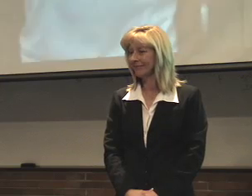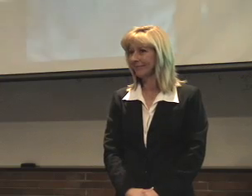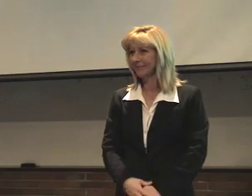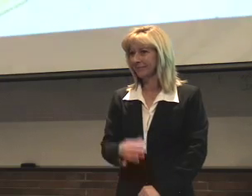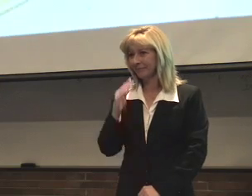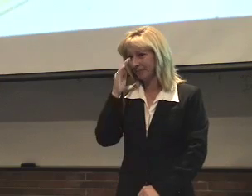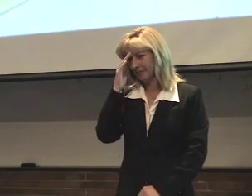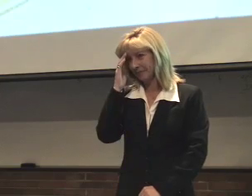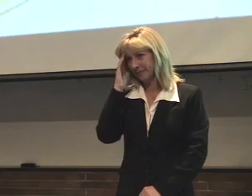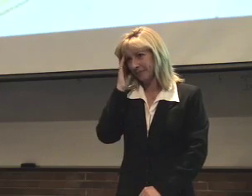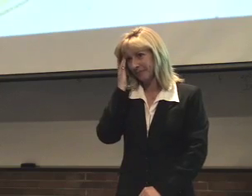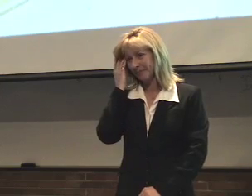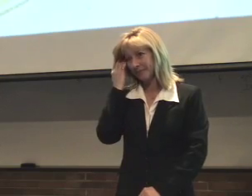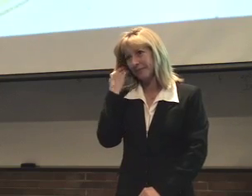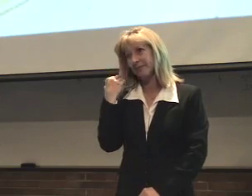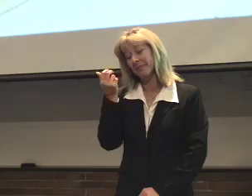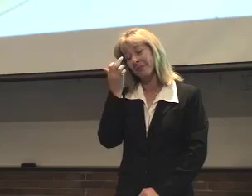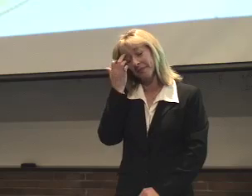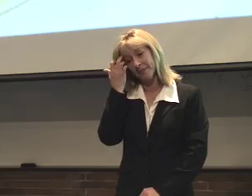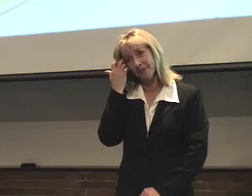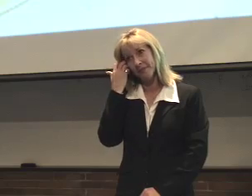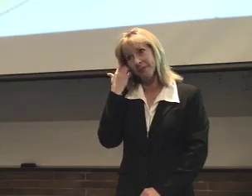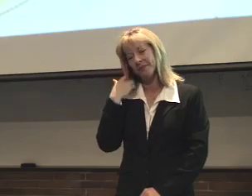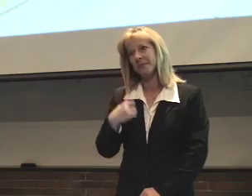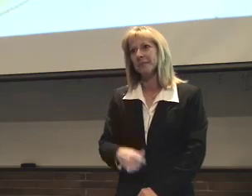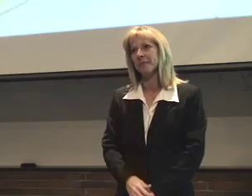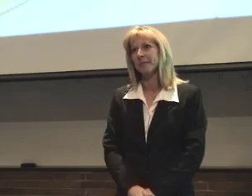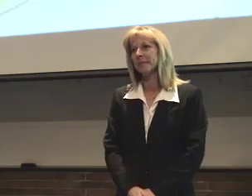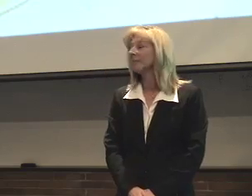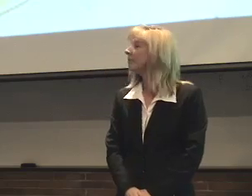disgusting. And there's her picture.